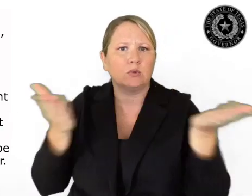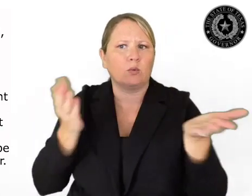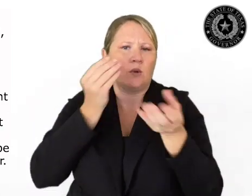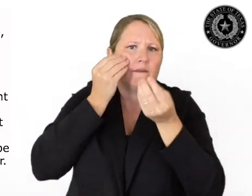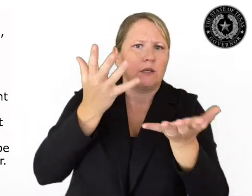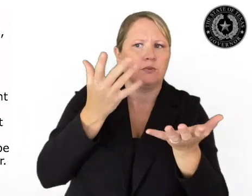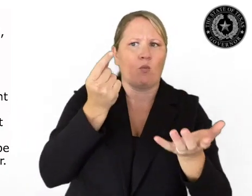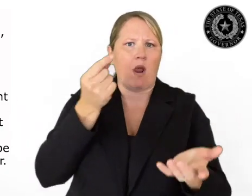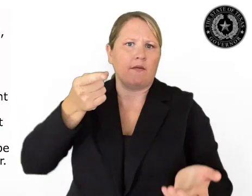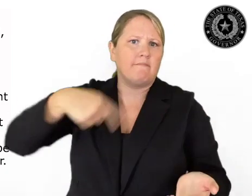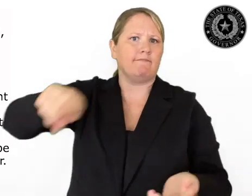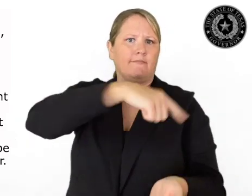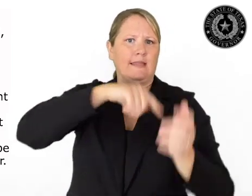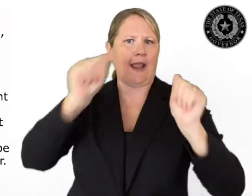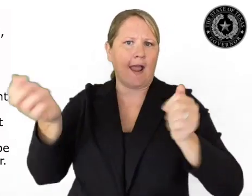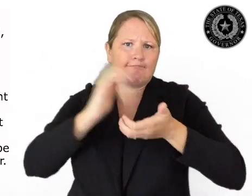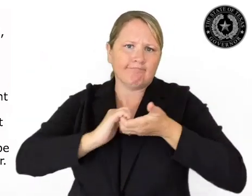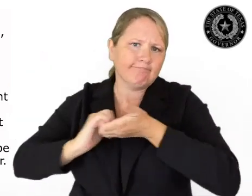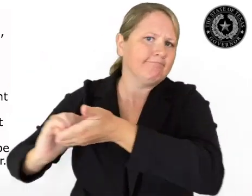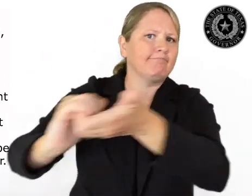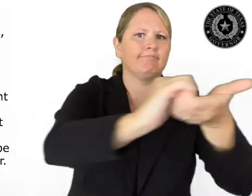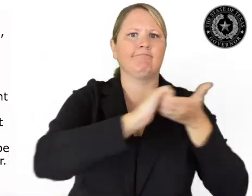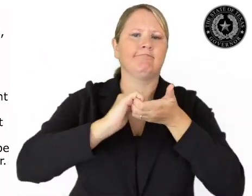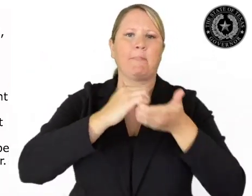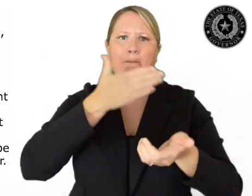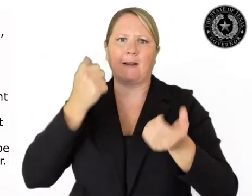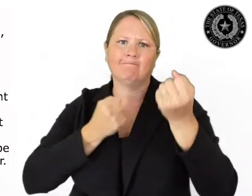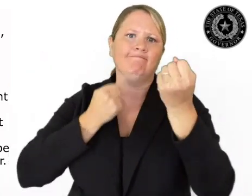reasonably necessary to cope with this disaster.